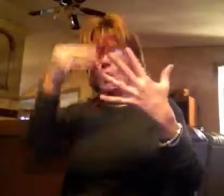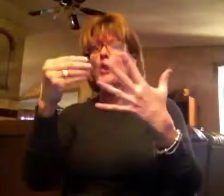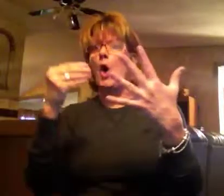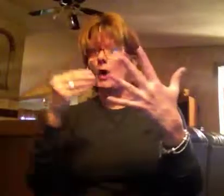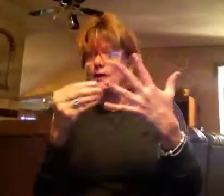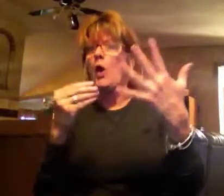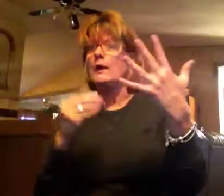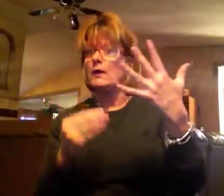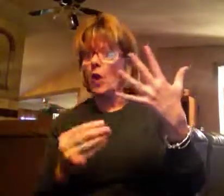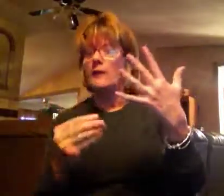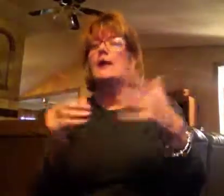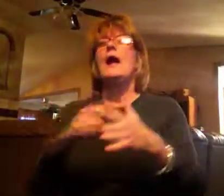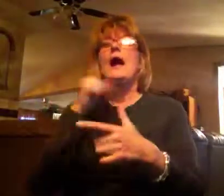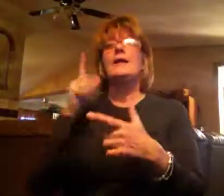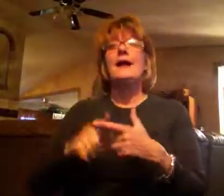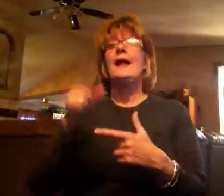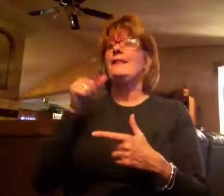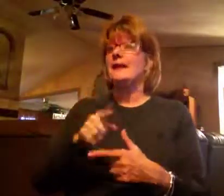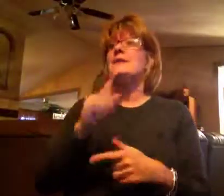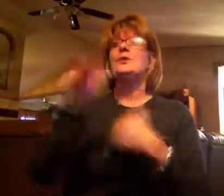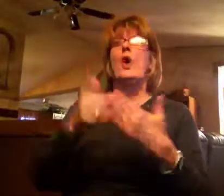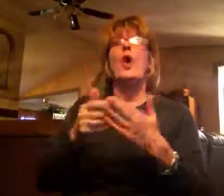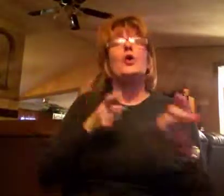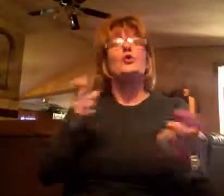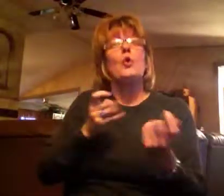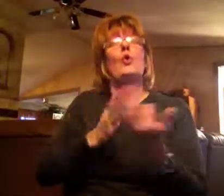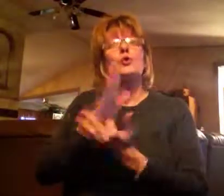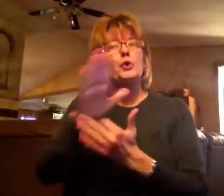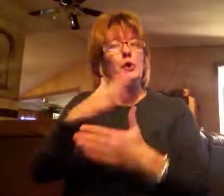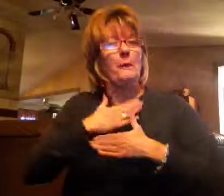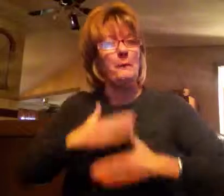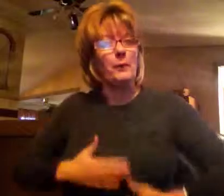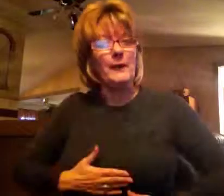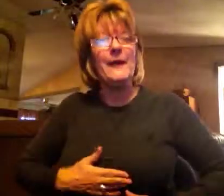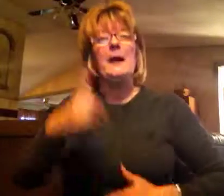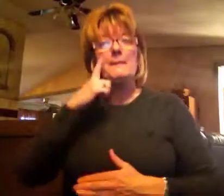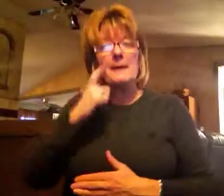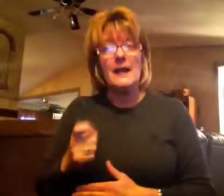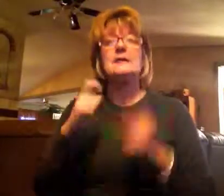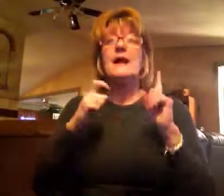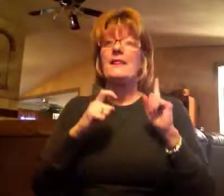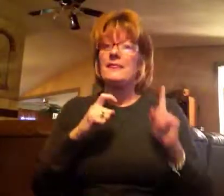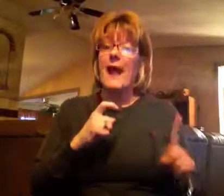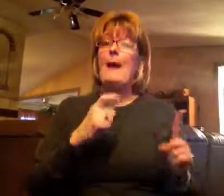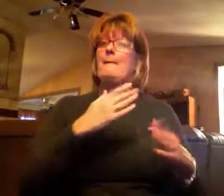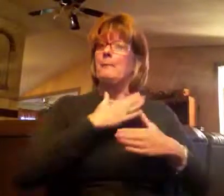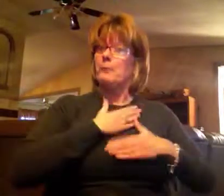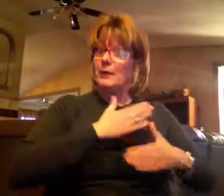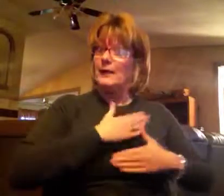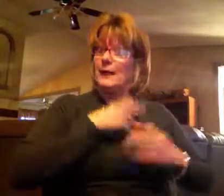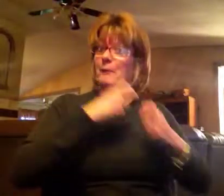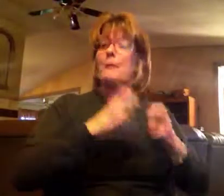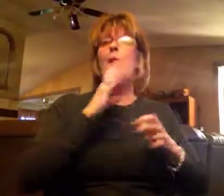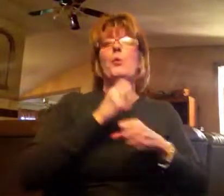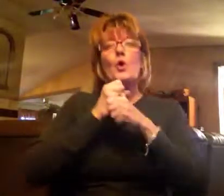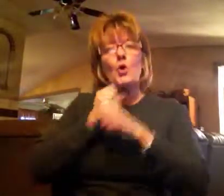controlled breathing, because these panic attack symptoms occur as a chain reaction to this offset in breathing. So do not overlook